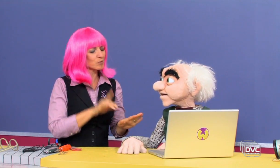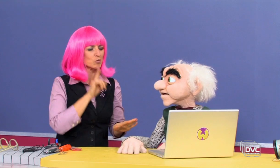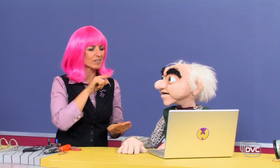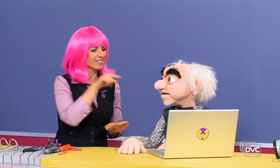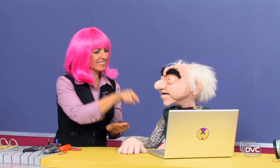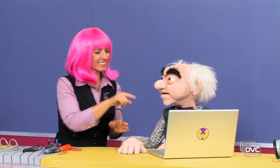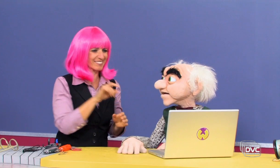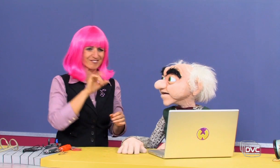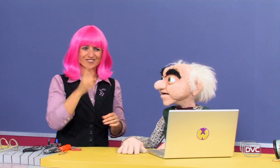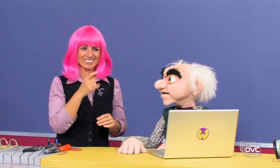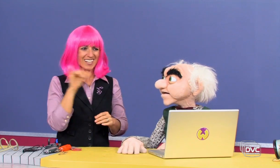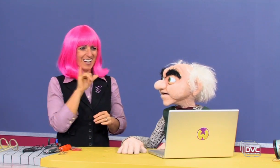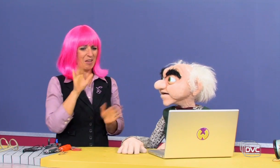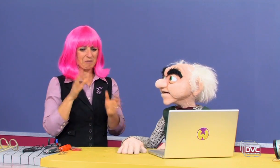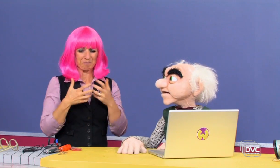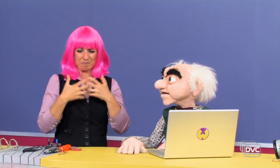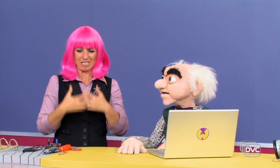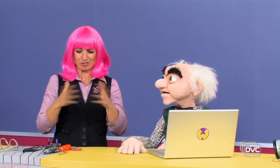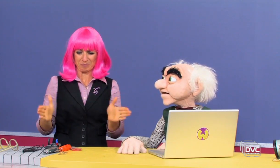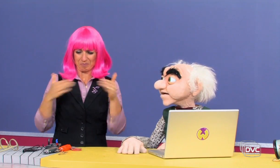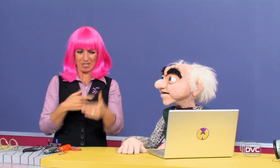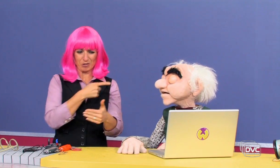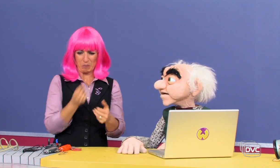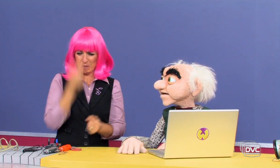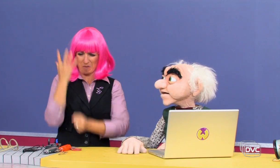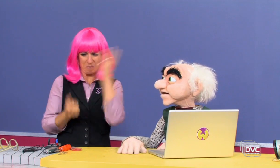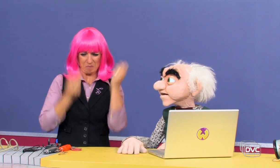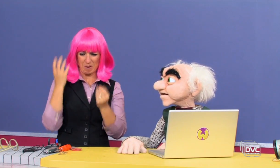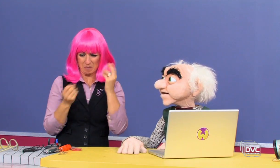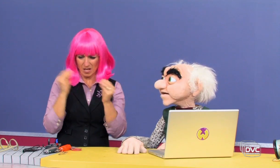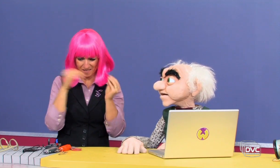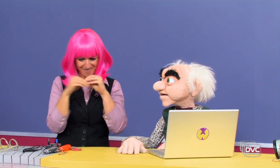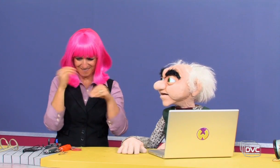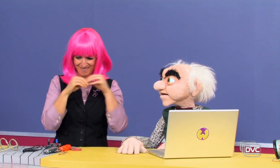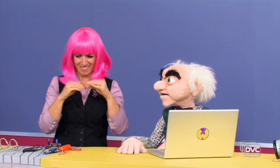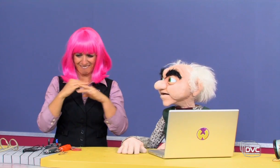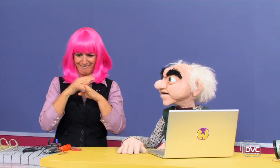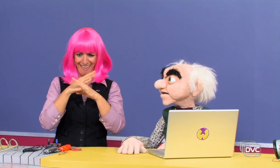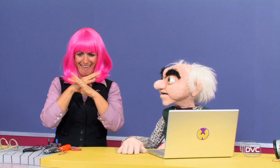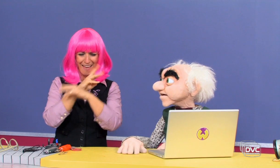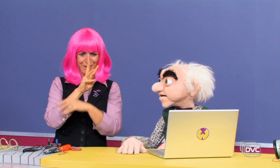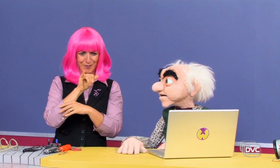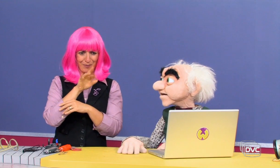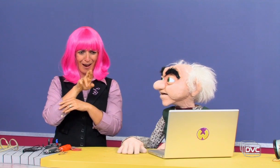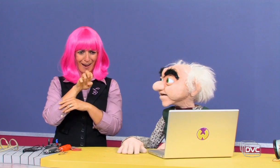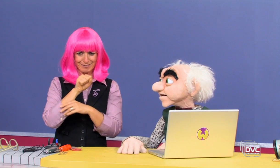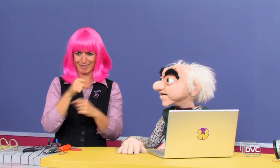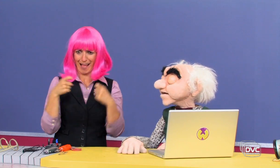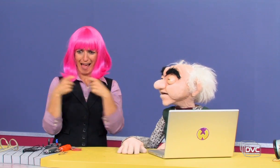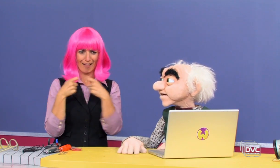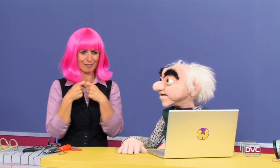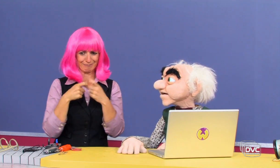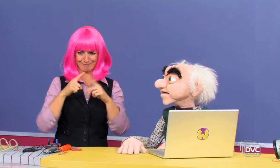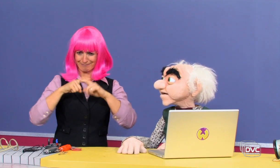frustrated. Calm down. Think of it like those boxes you've put together with hundreds of gears and wires. Those are